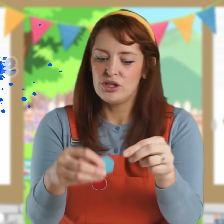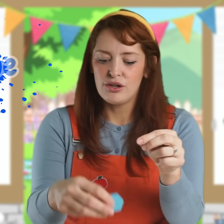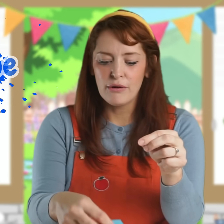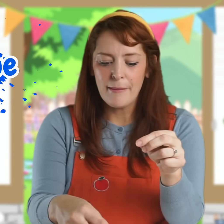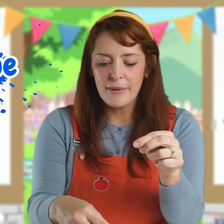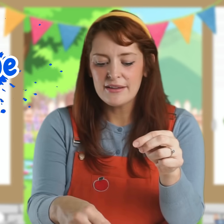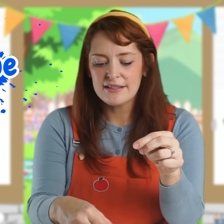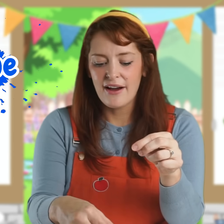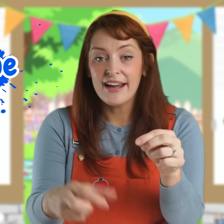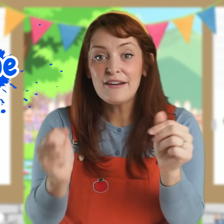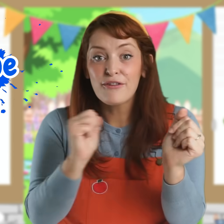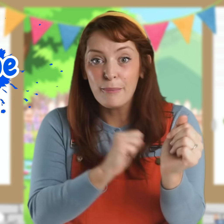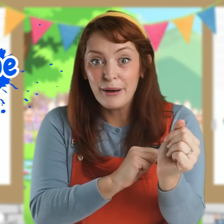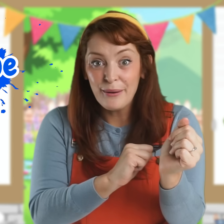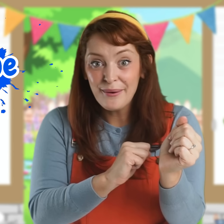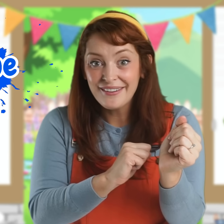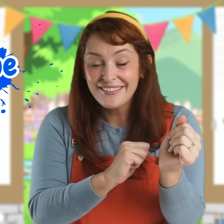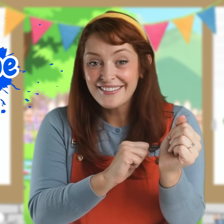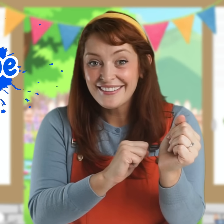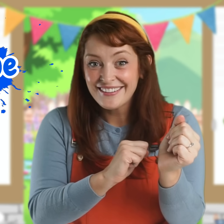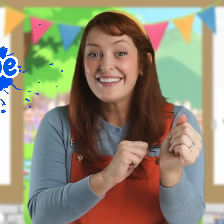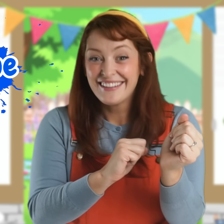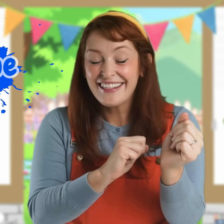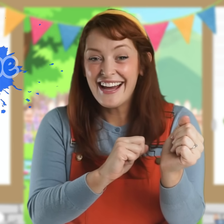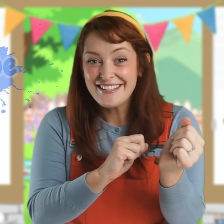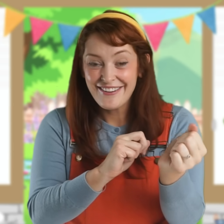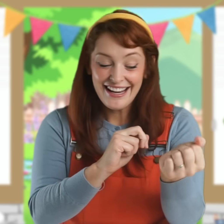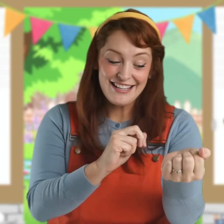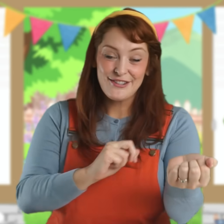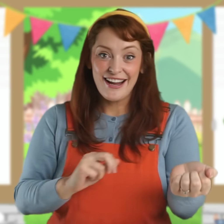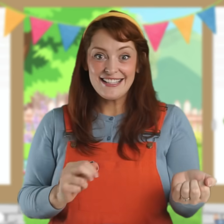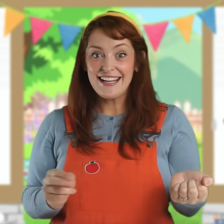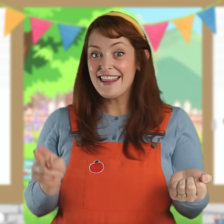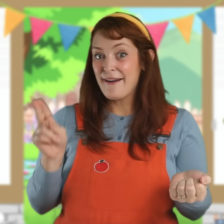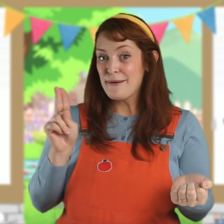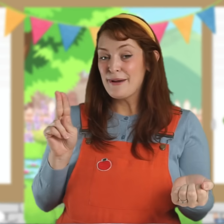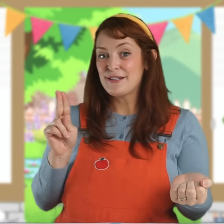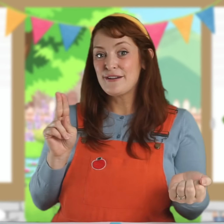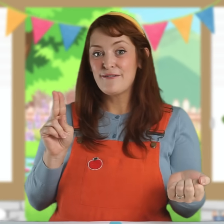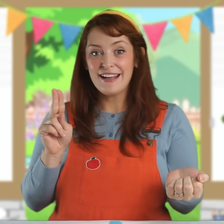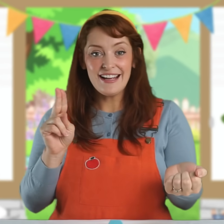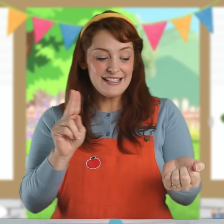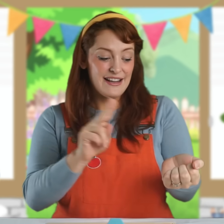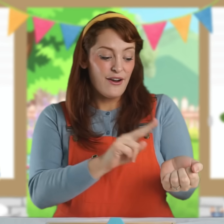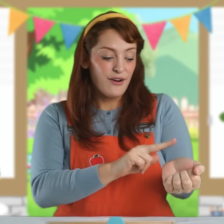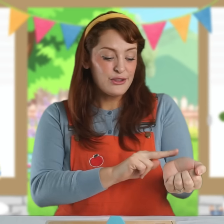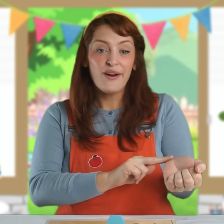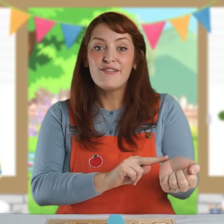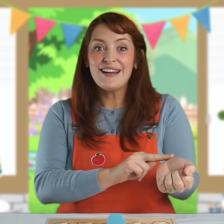you remember the sign for blue? That's right, let's try it together. We put 2 fingers onto our wrist